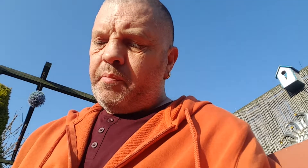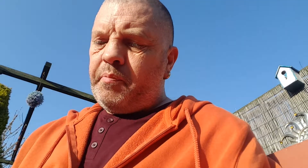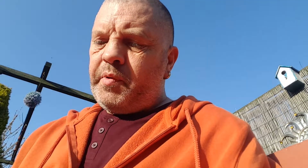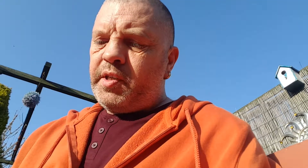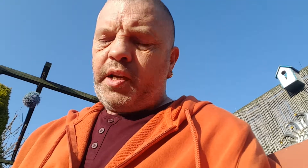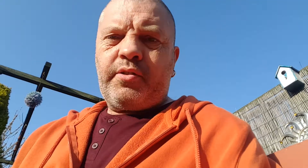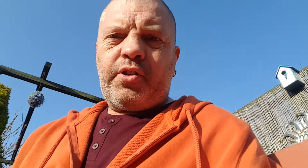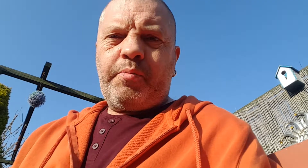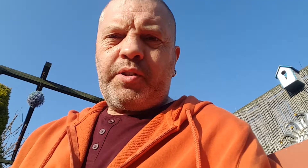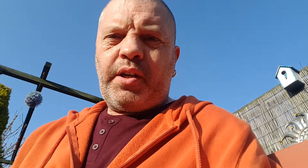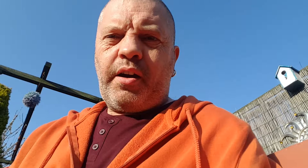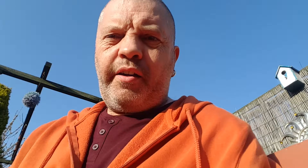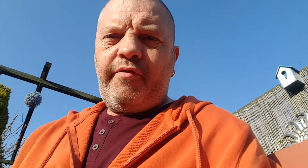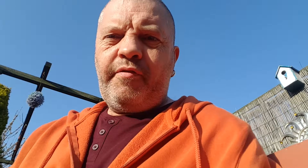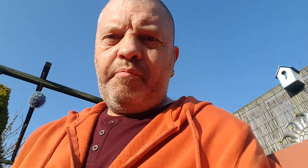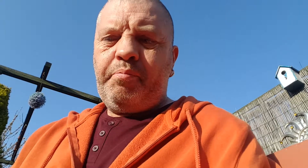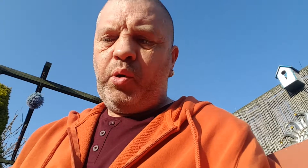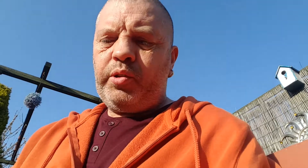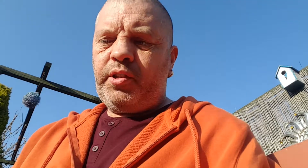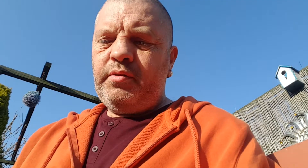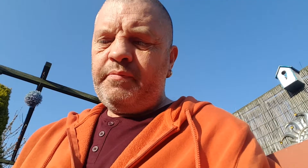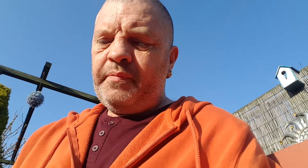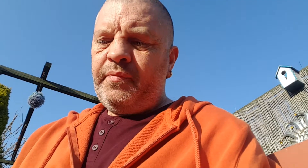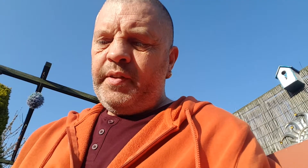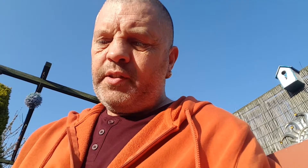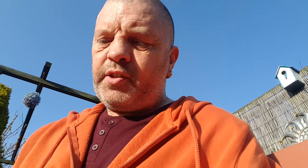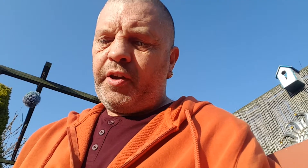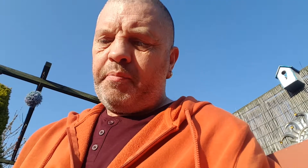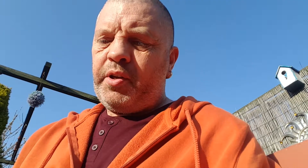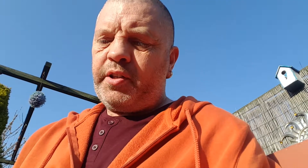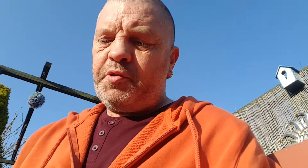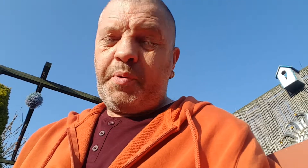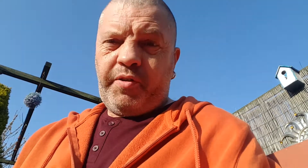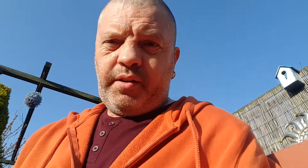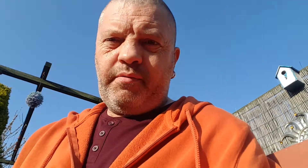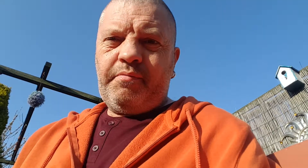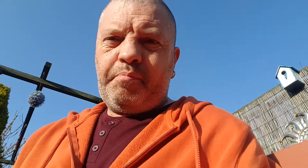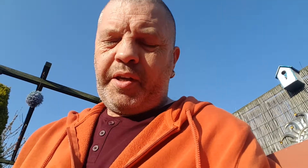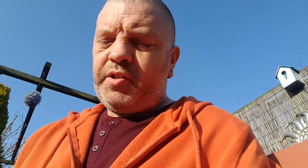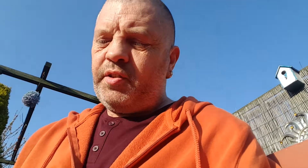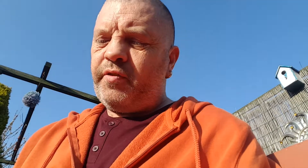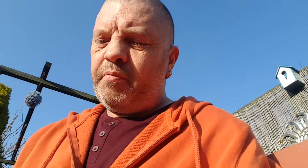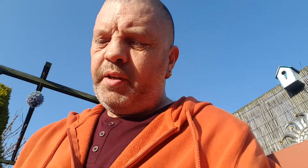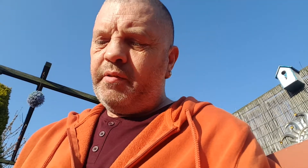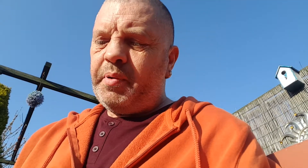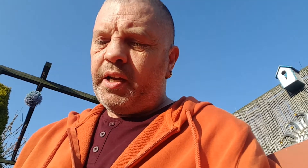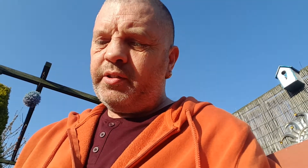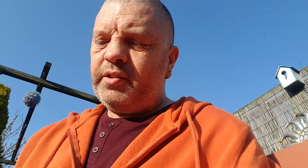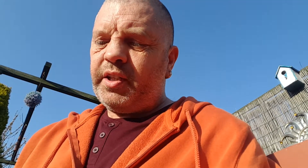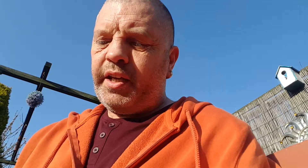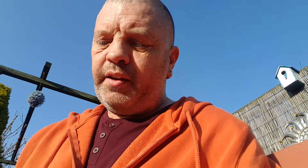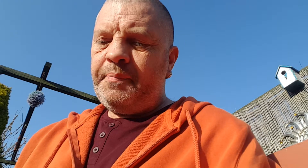some guitar shops that I've bought Steinberger Spirit basses from in the past, saying,